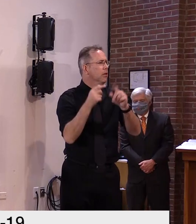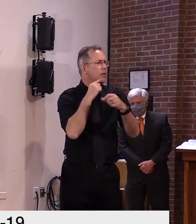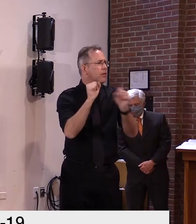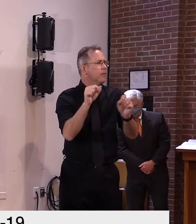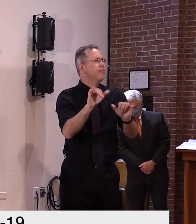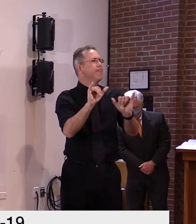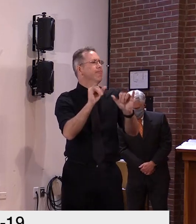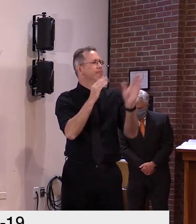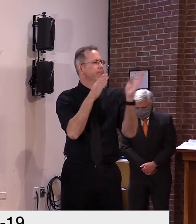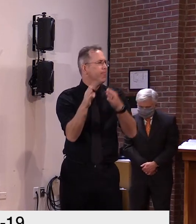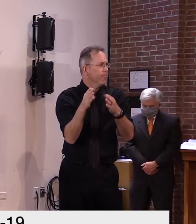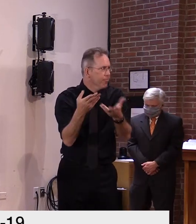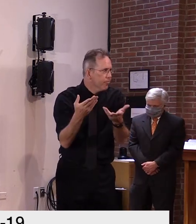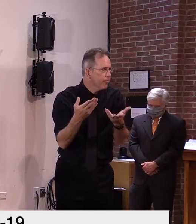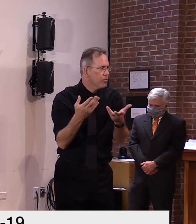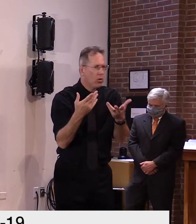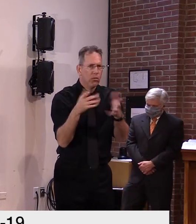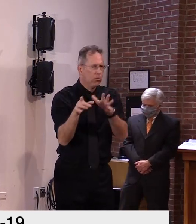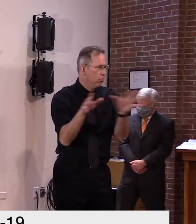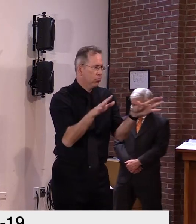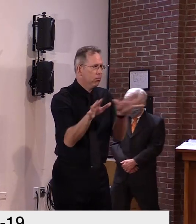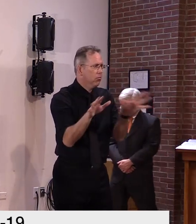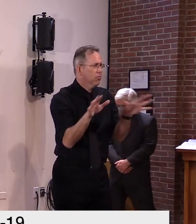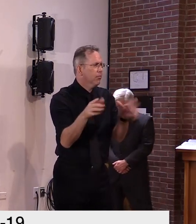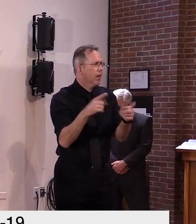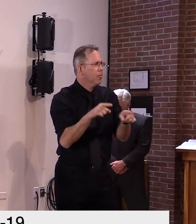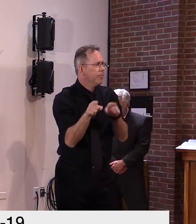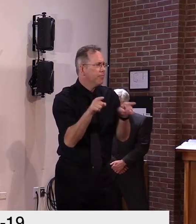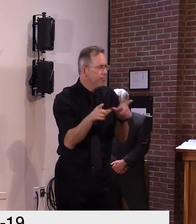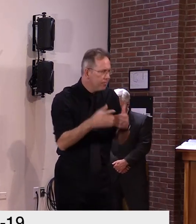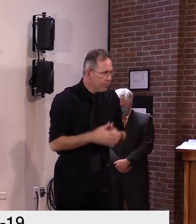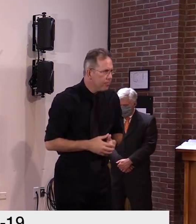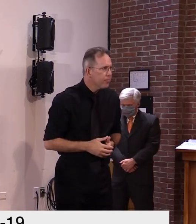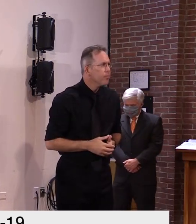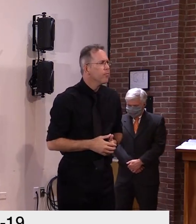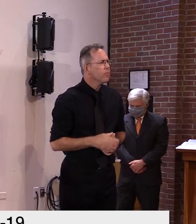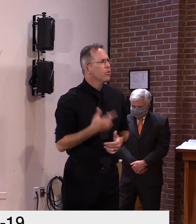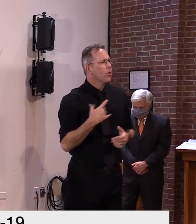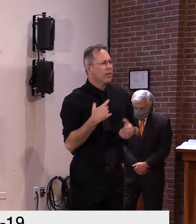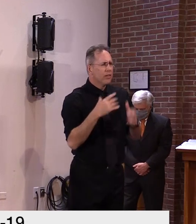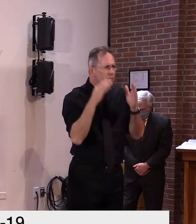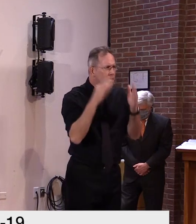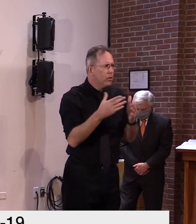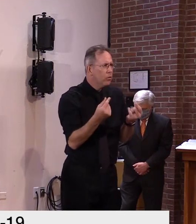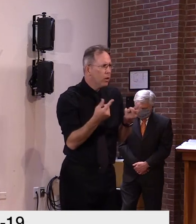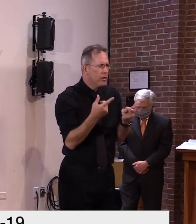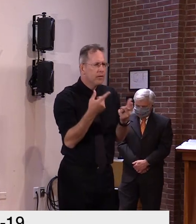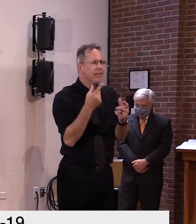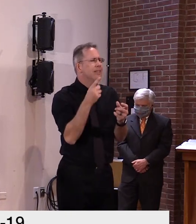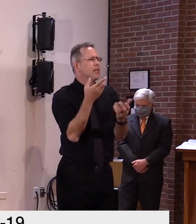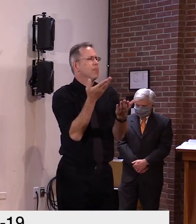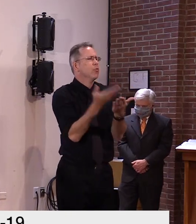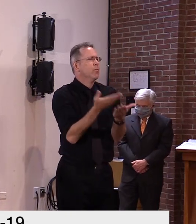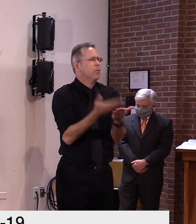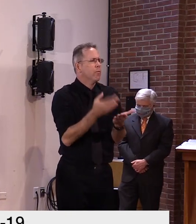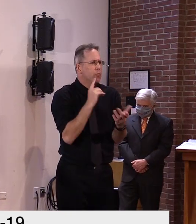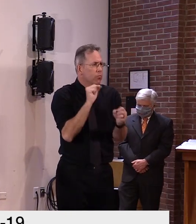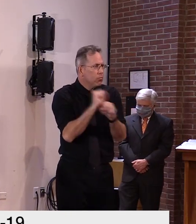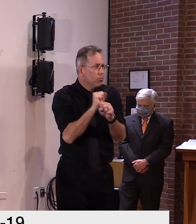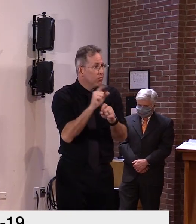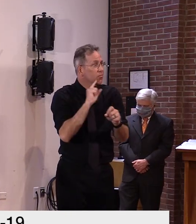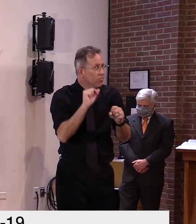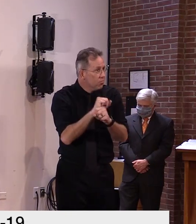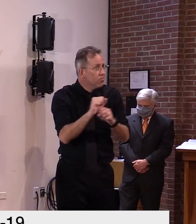we want to approach it like we do anything else from a health point of view and from an education point of view, which is to have all